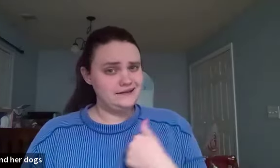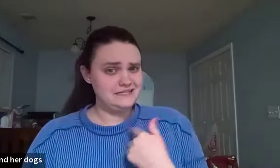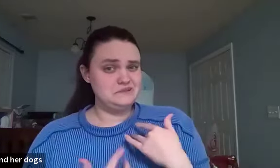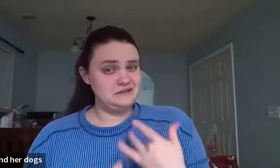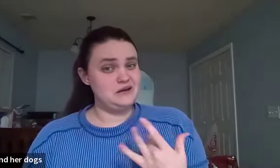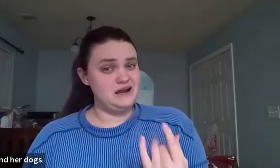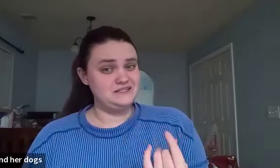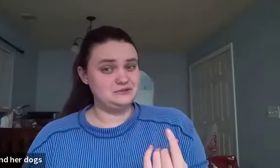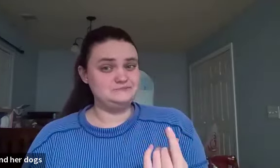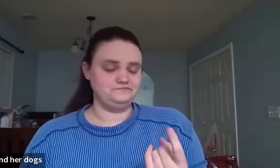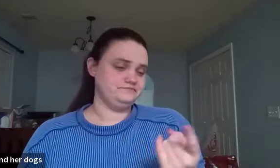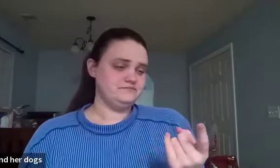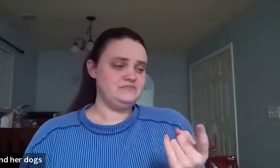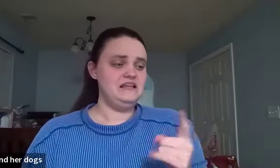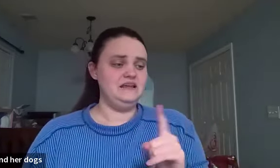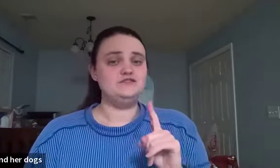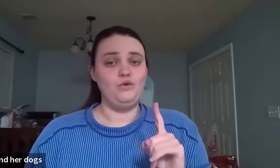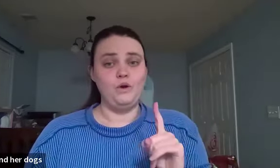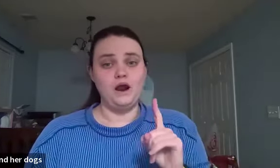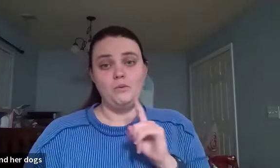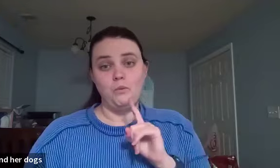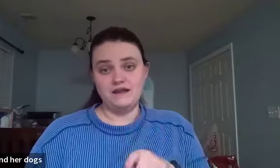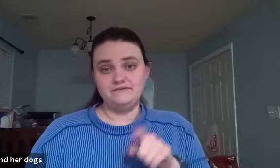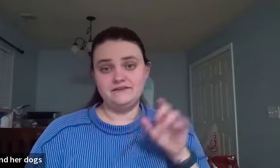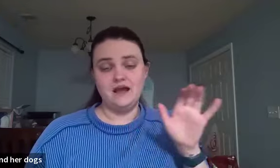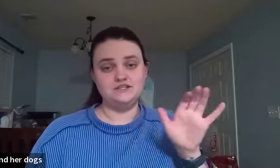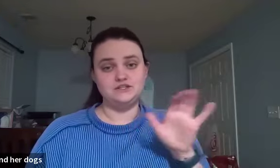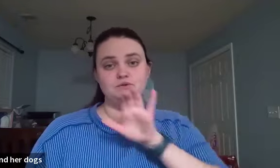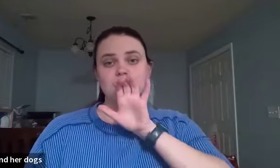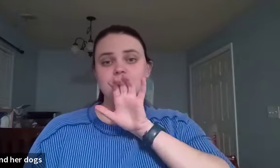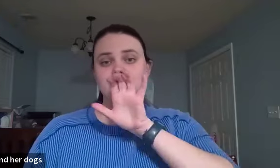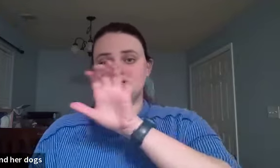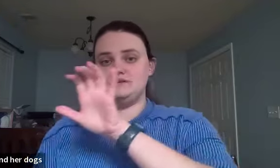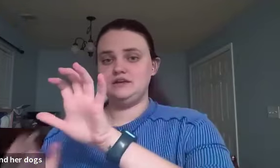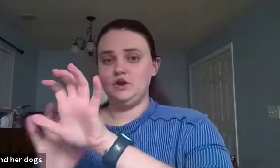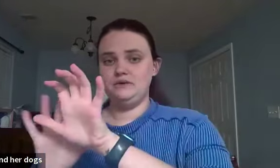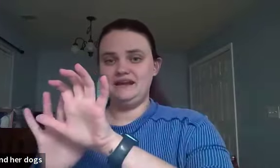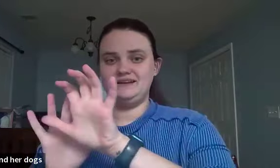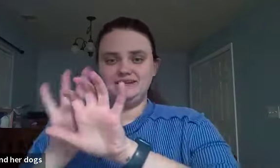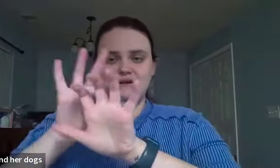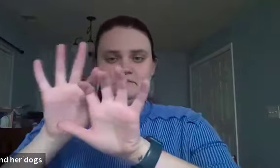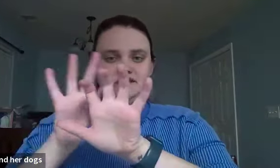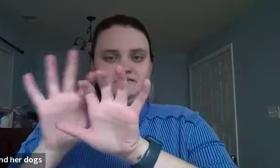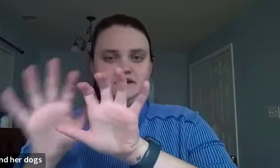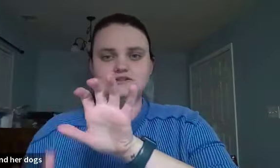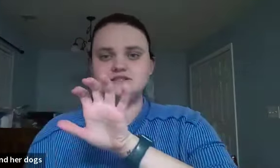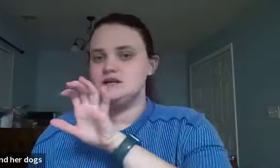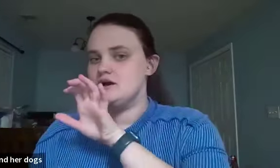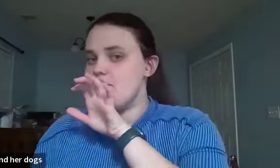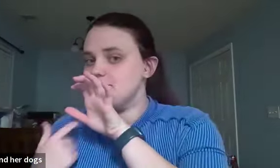I typically, what I do is for wife, you start with like your open hand, kind of bent fingers on